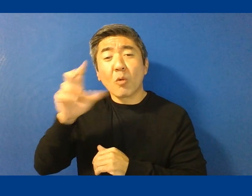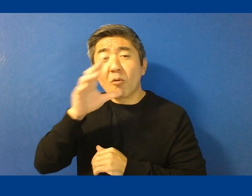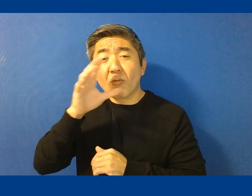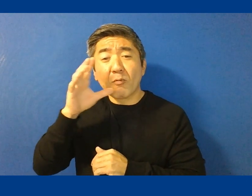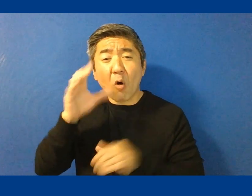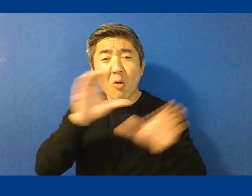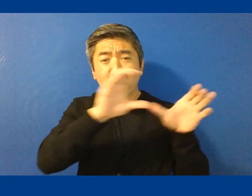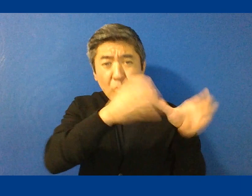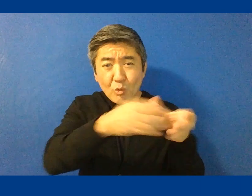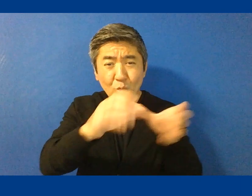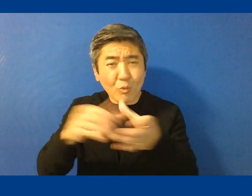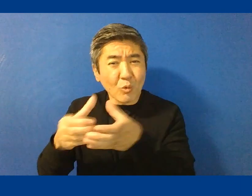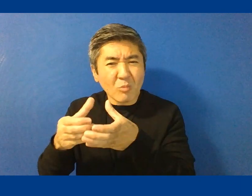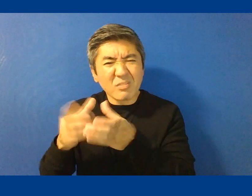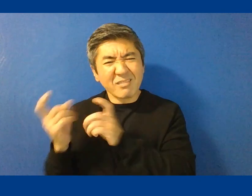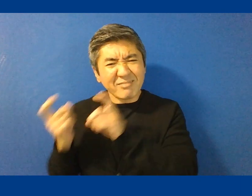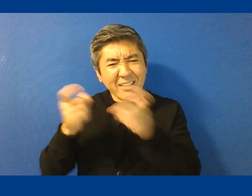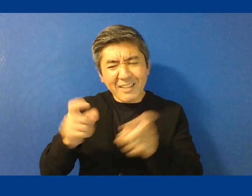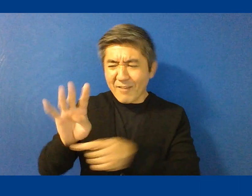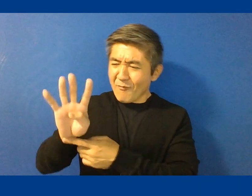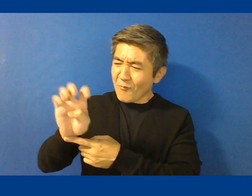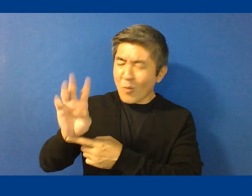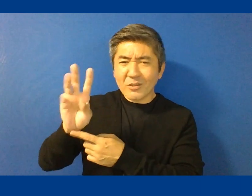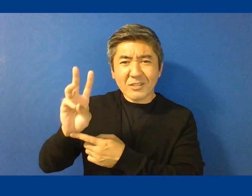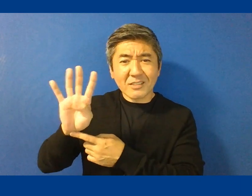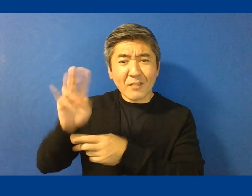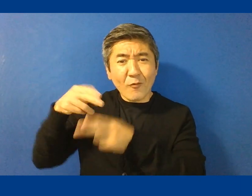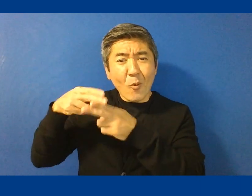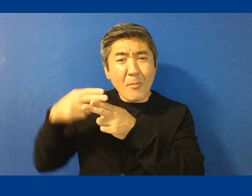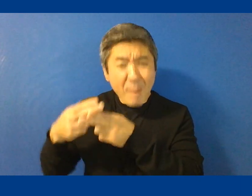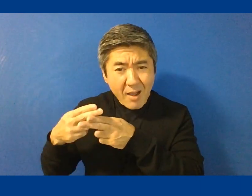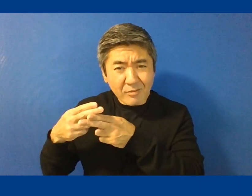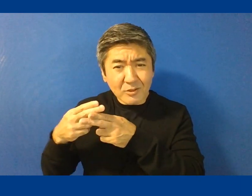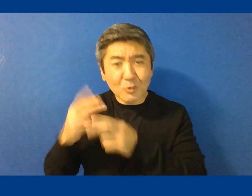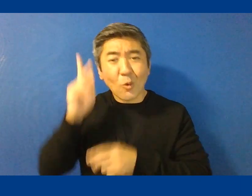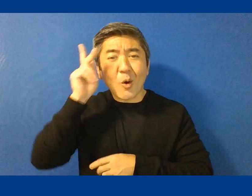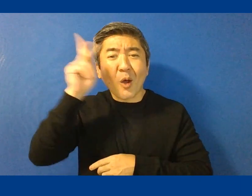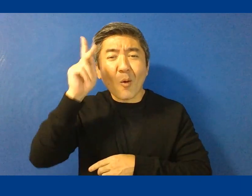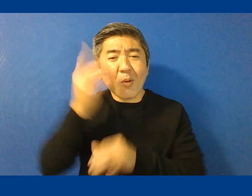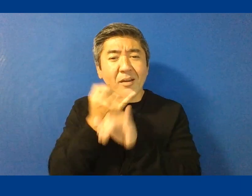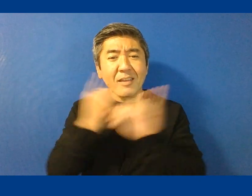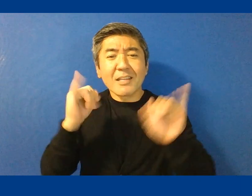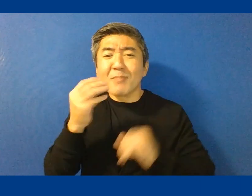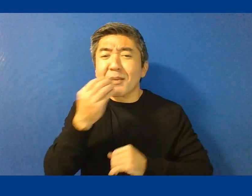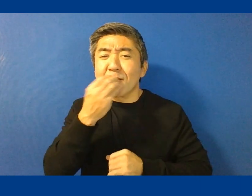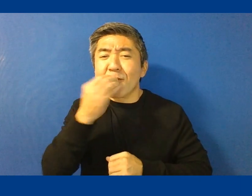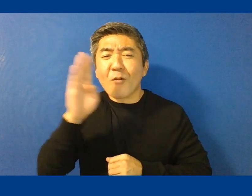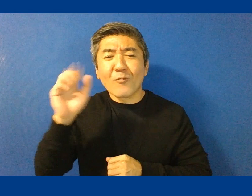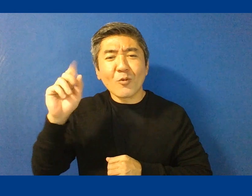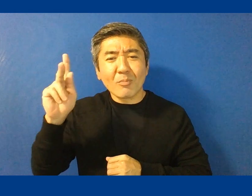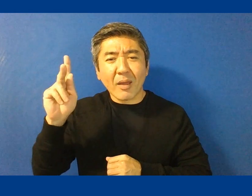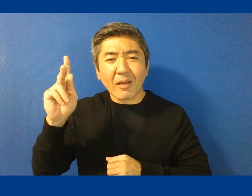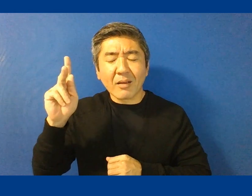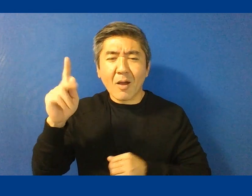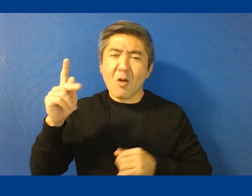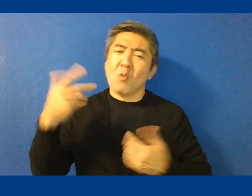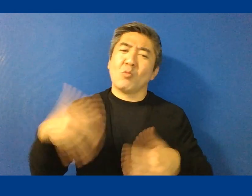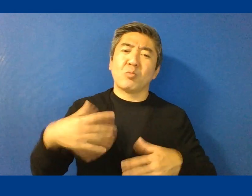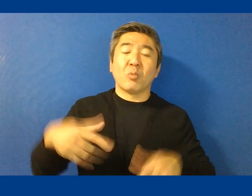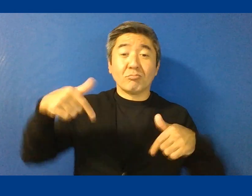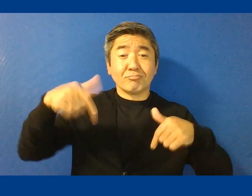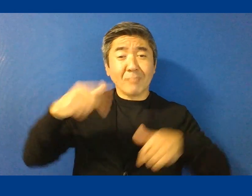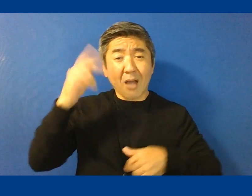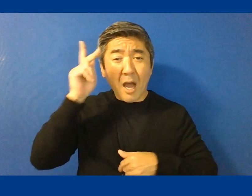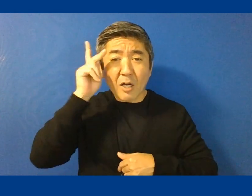donated 464 pounds of fresh produce to the Kauai Independent Food Bank. Food availability is one of the major issues faced by many